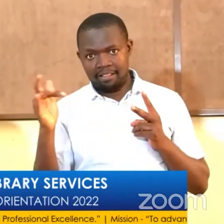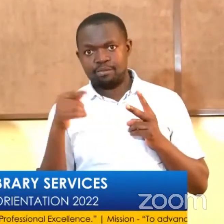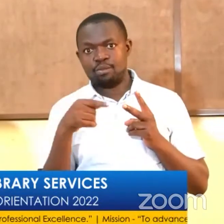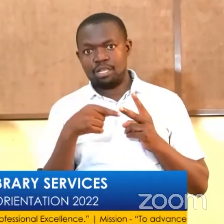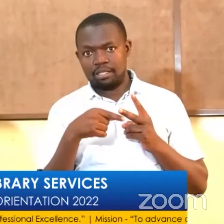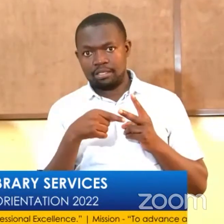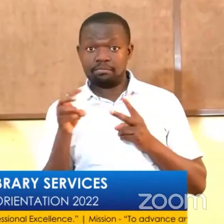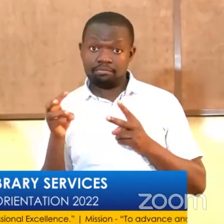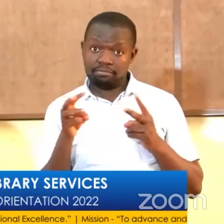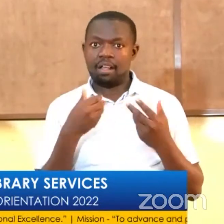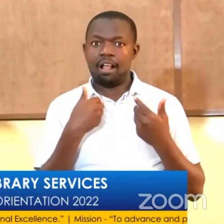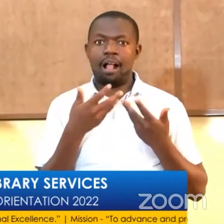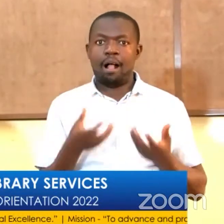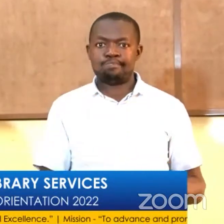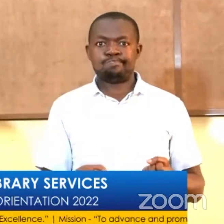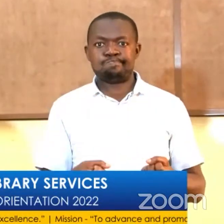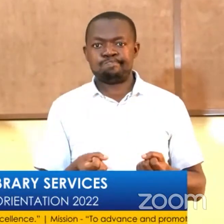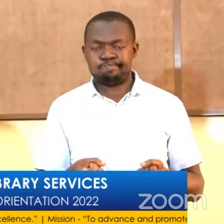are available.